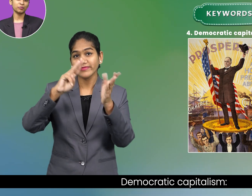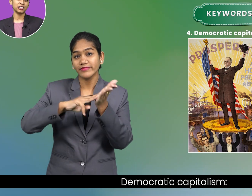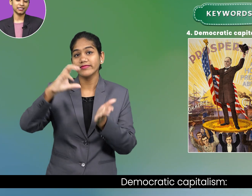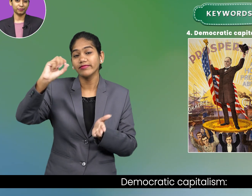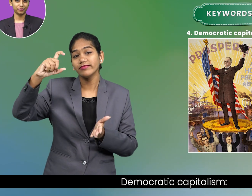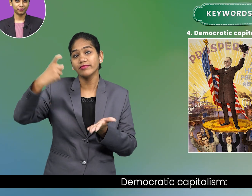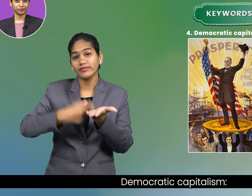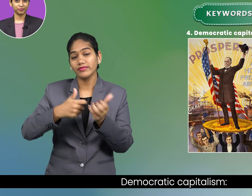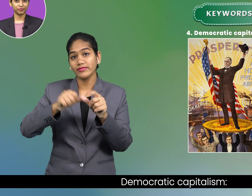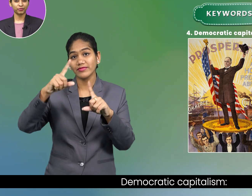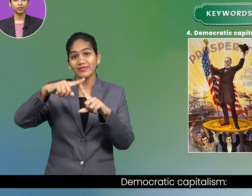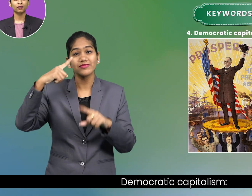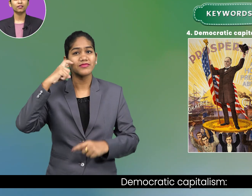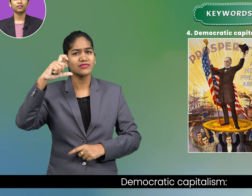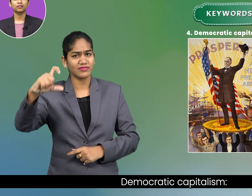Democratic capitalism.